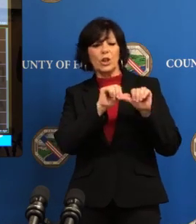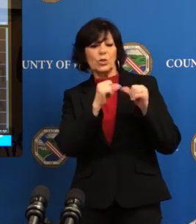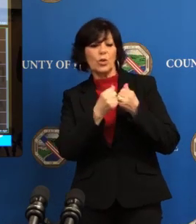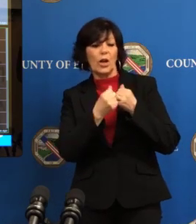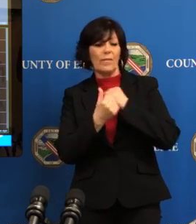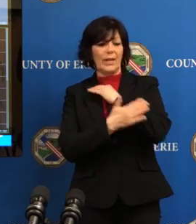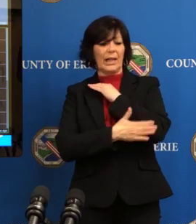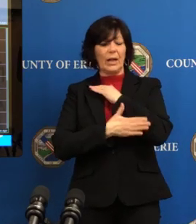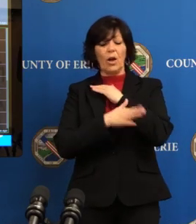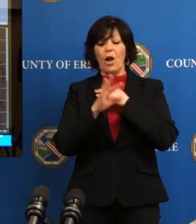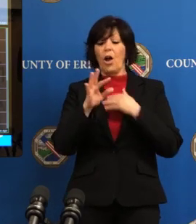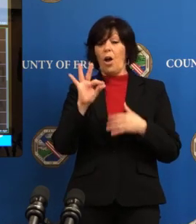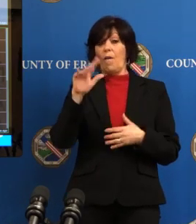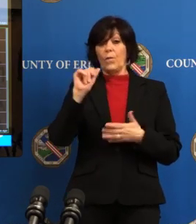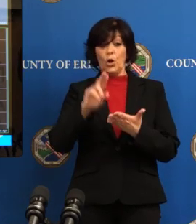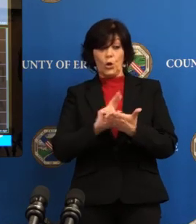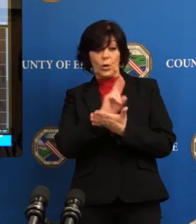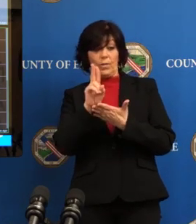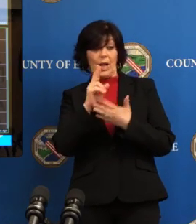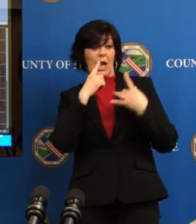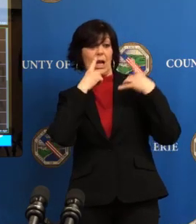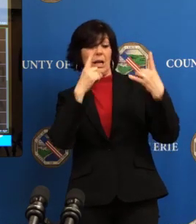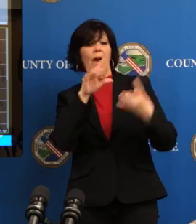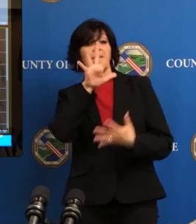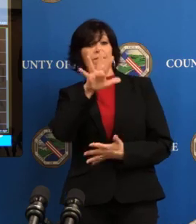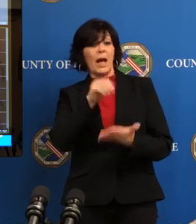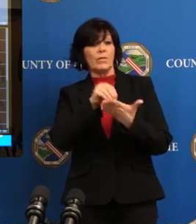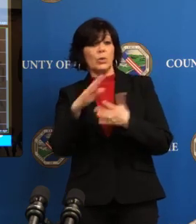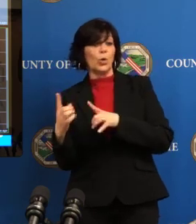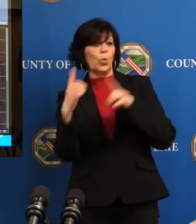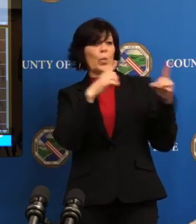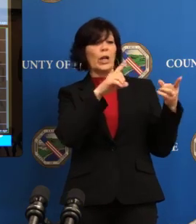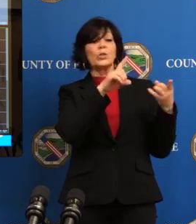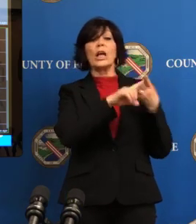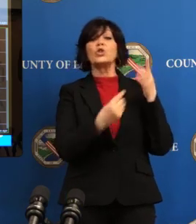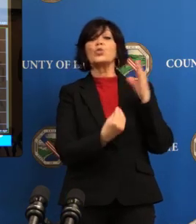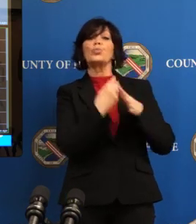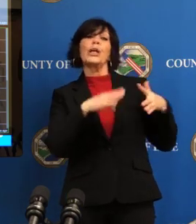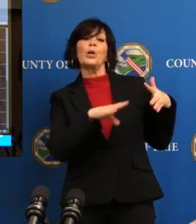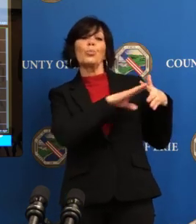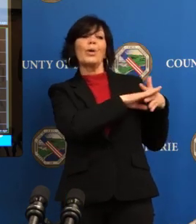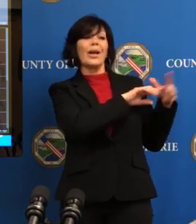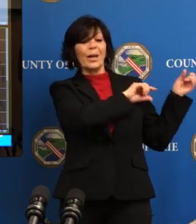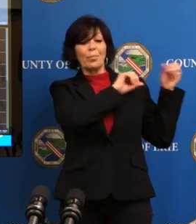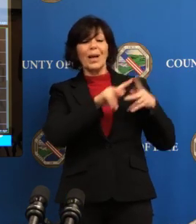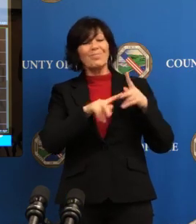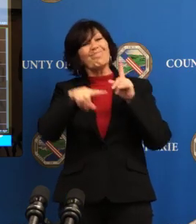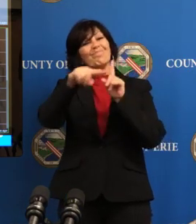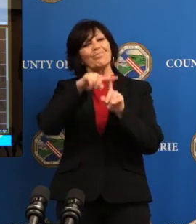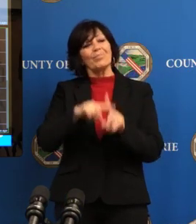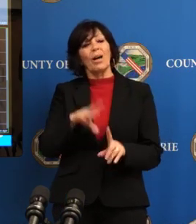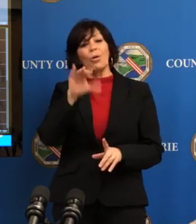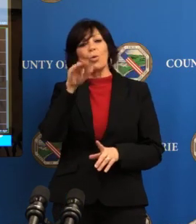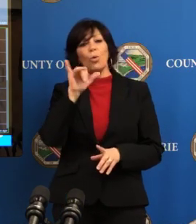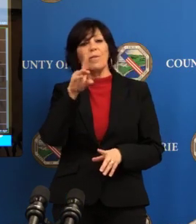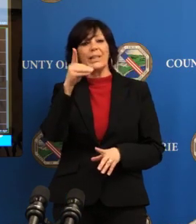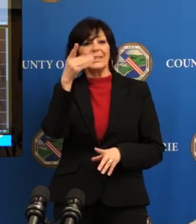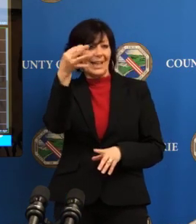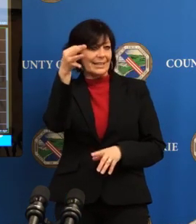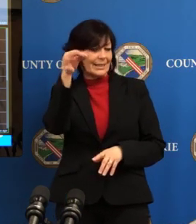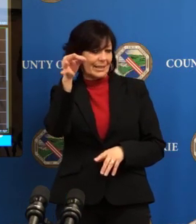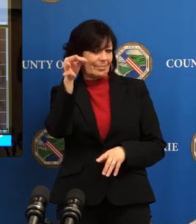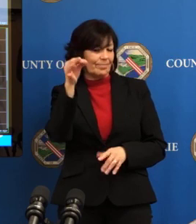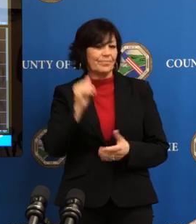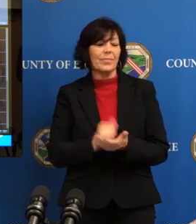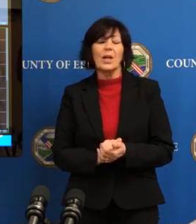Florida university that announced that 5 of their students who went on spring break to another part of Florida tested positive for COVID-19.